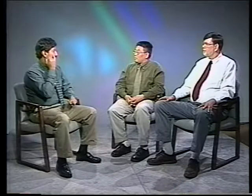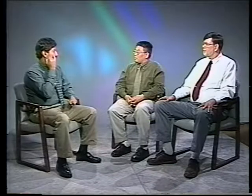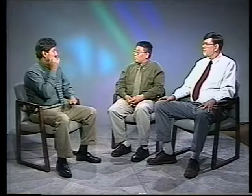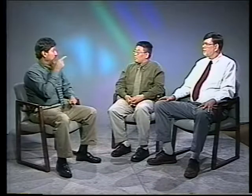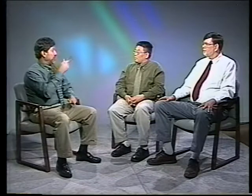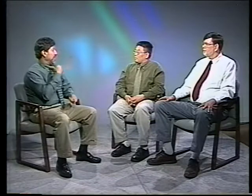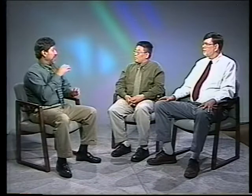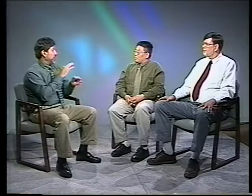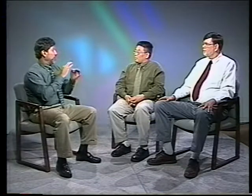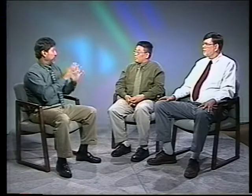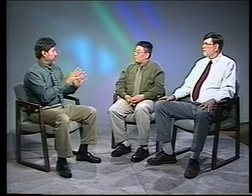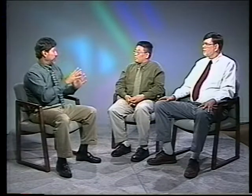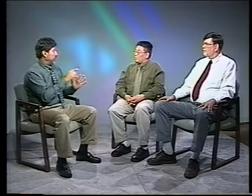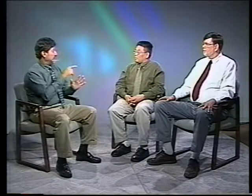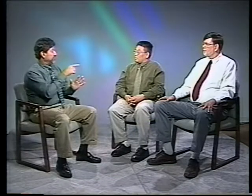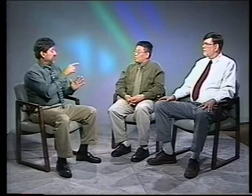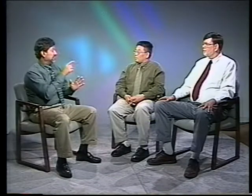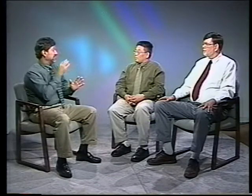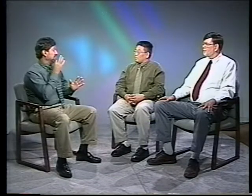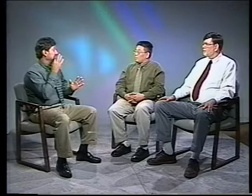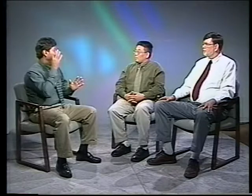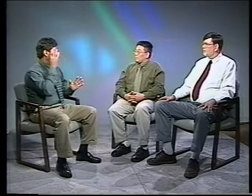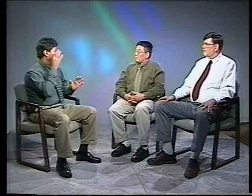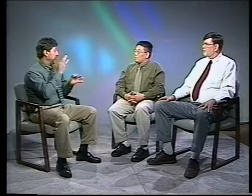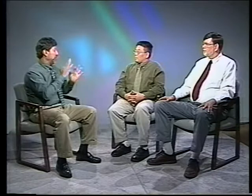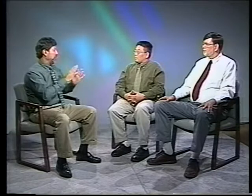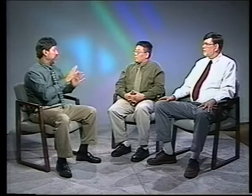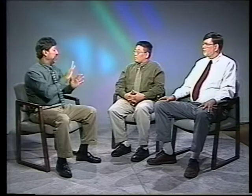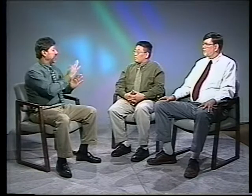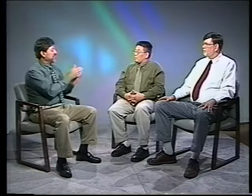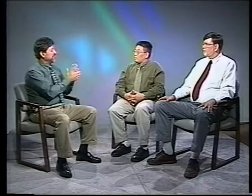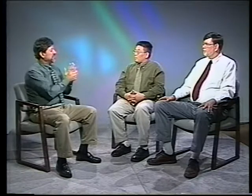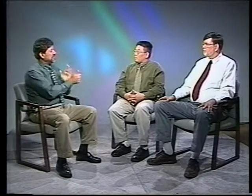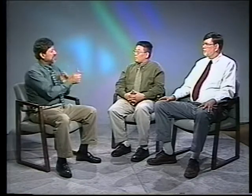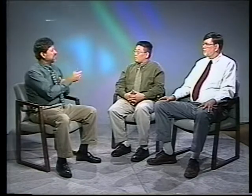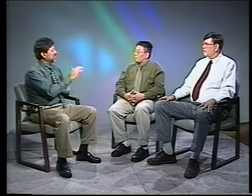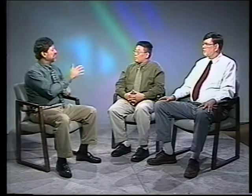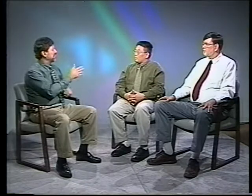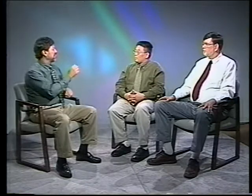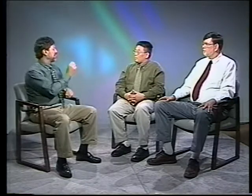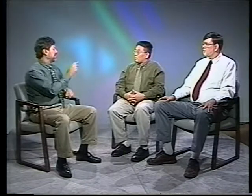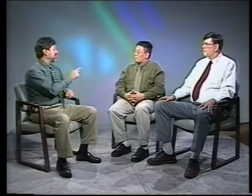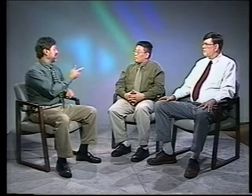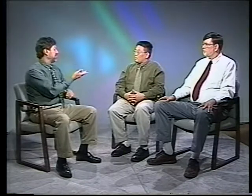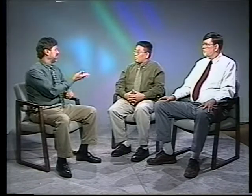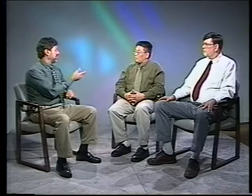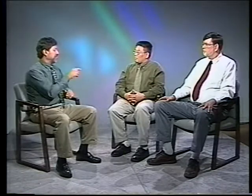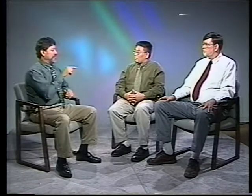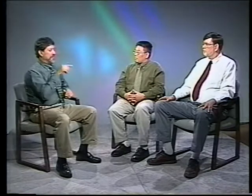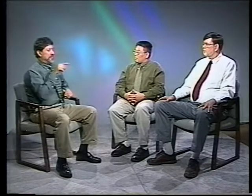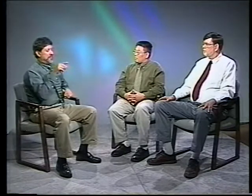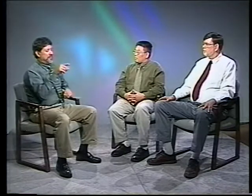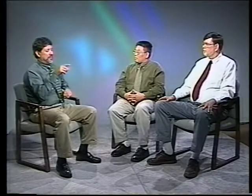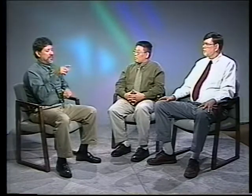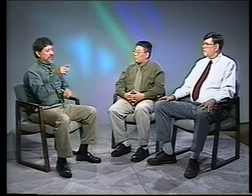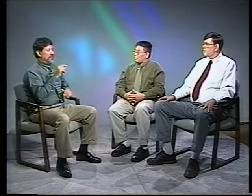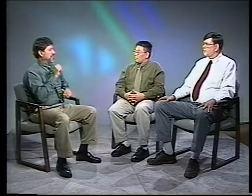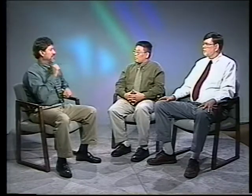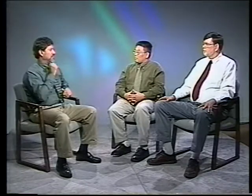I'd like to present you with a hypothetical situation. If you, as an American Indian, would you rather have an interpreter from the same culture who might not be